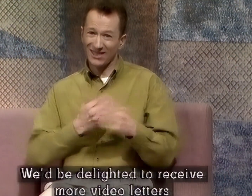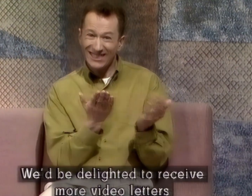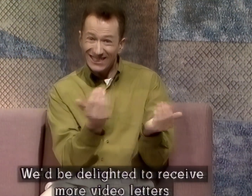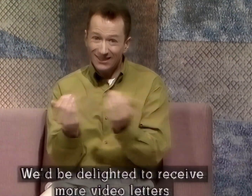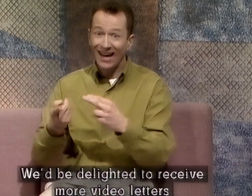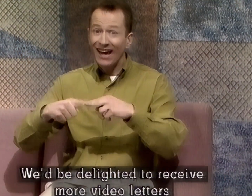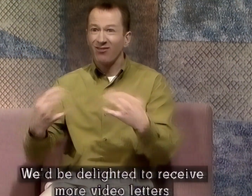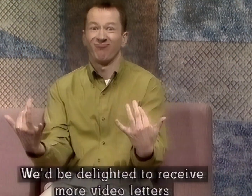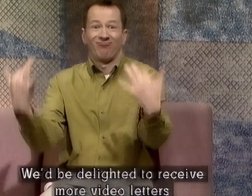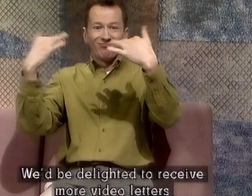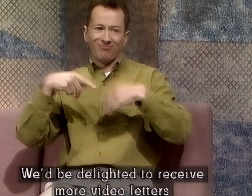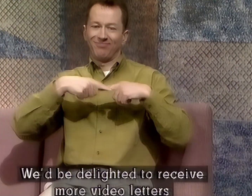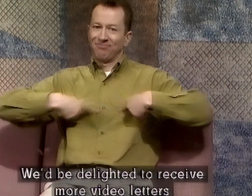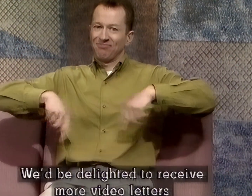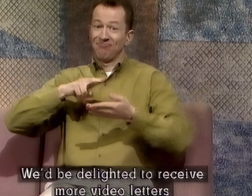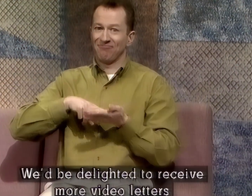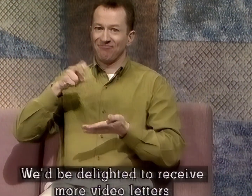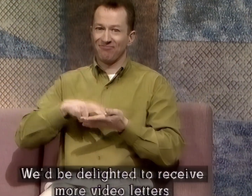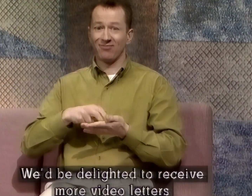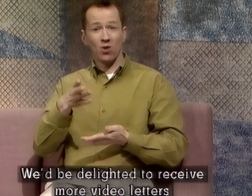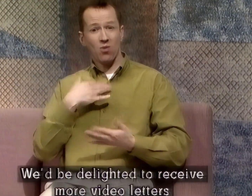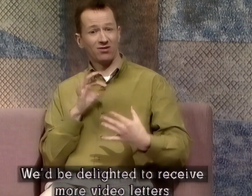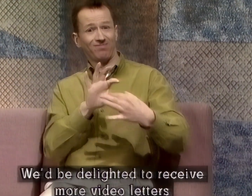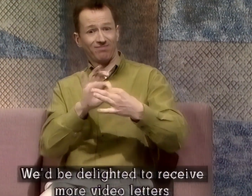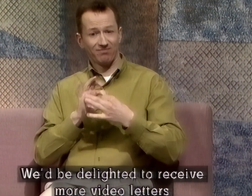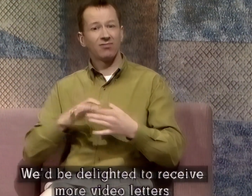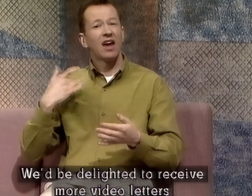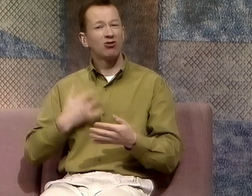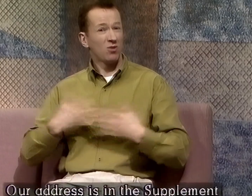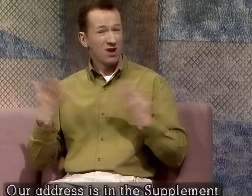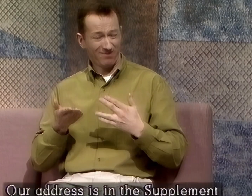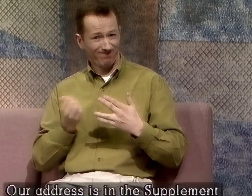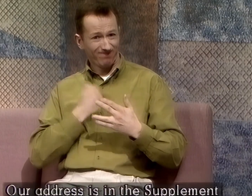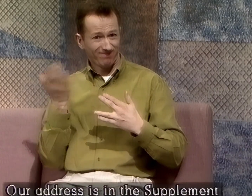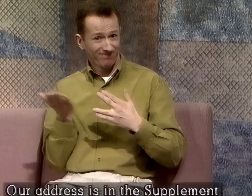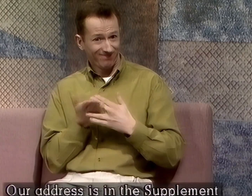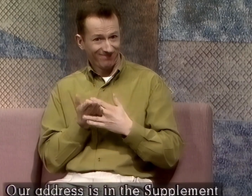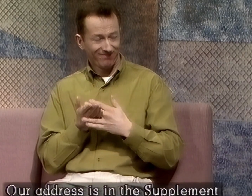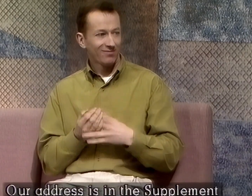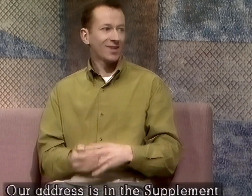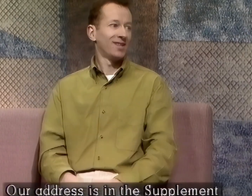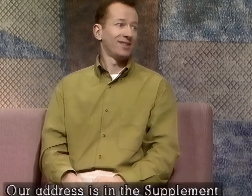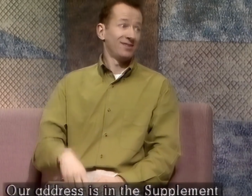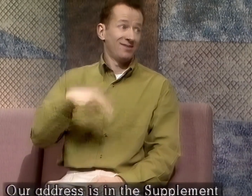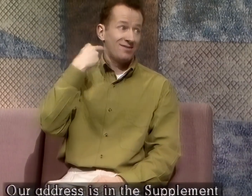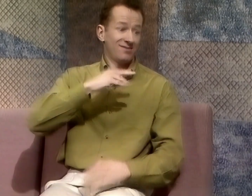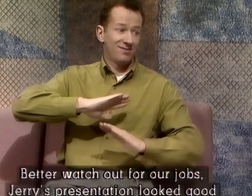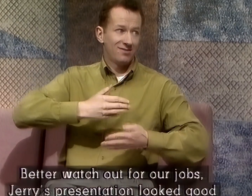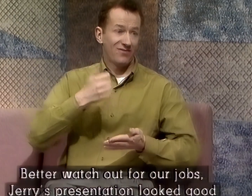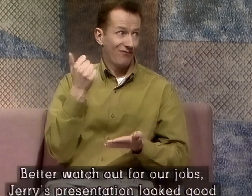We'll be delighted to receive more video letters. The more we get, the happier we'll be. You'll find our address in the supplement. Better